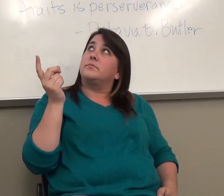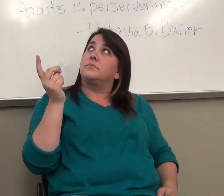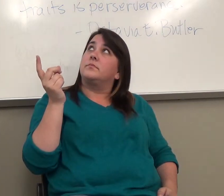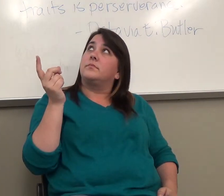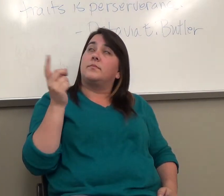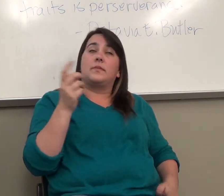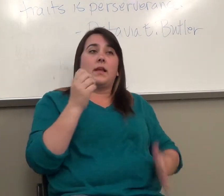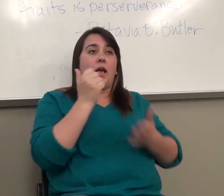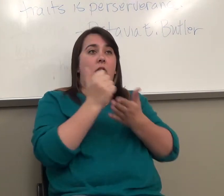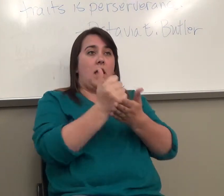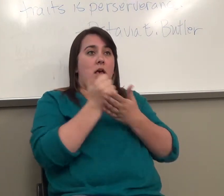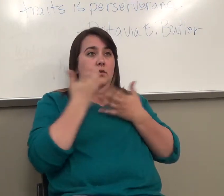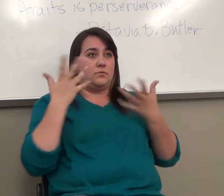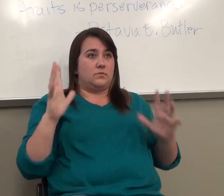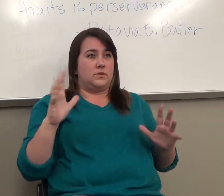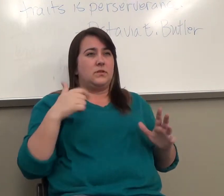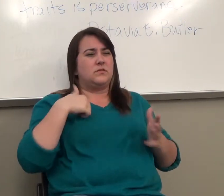Why did I mark that wrong?